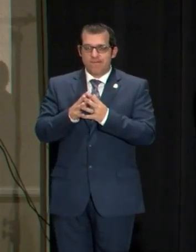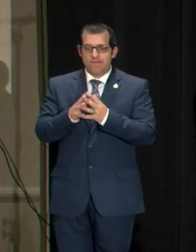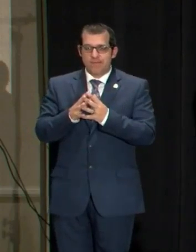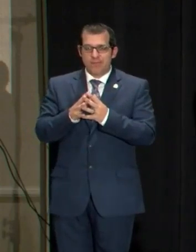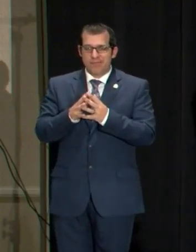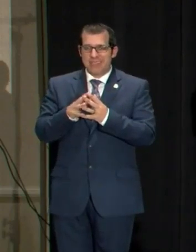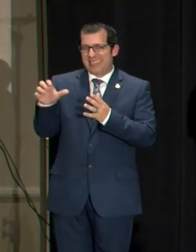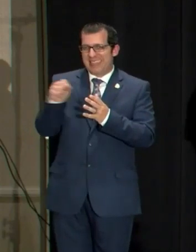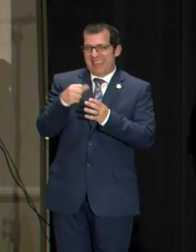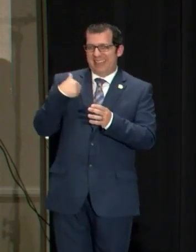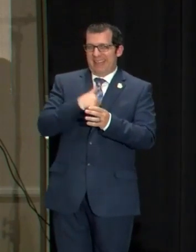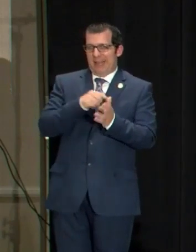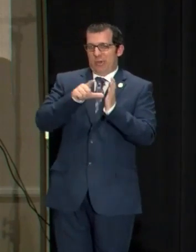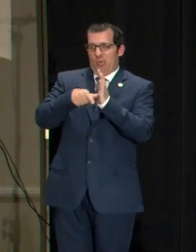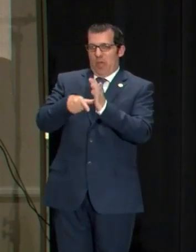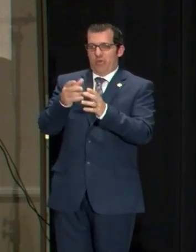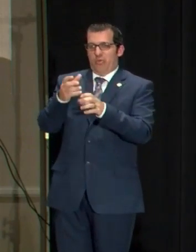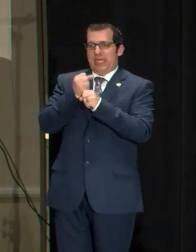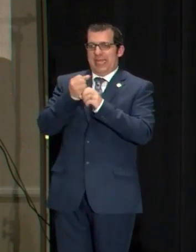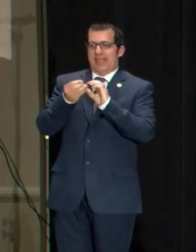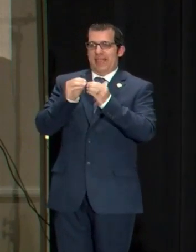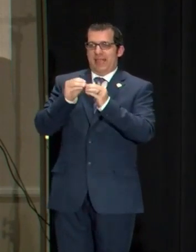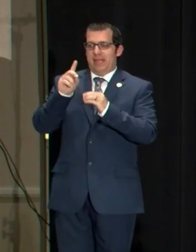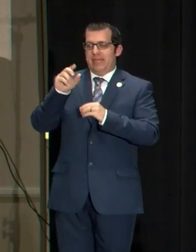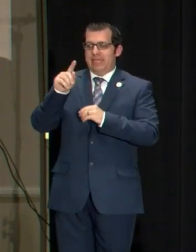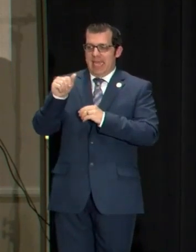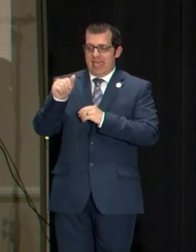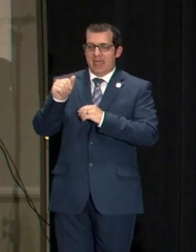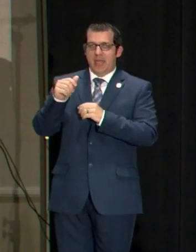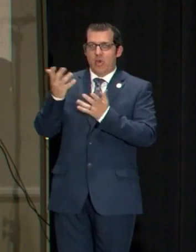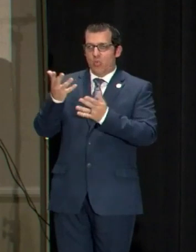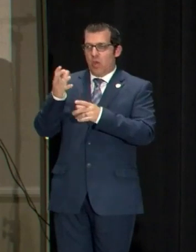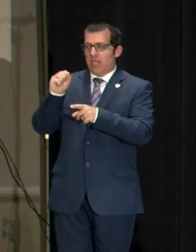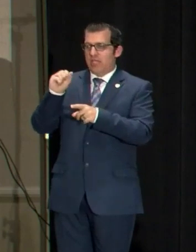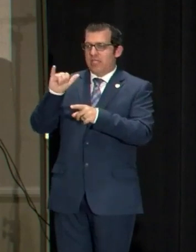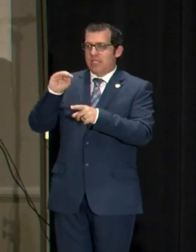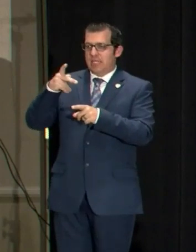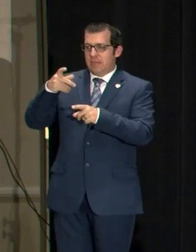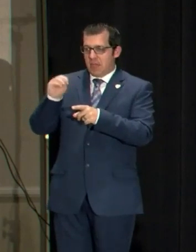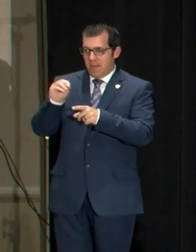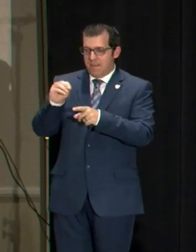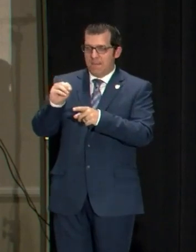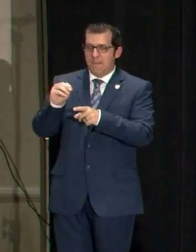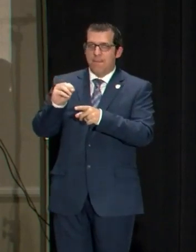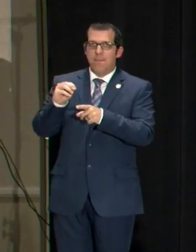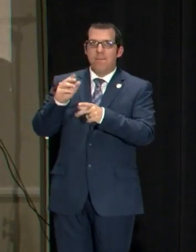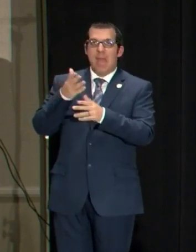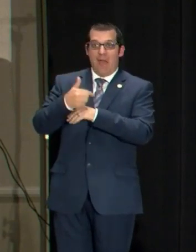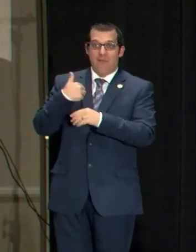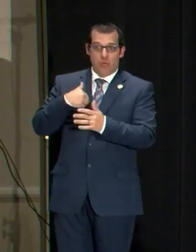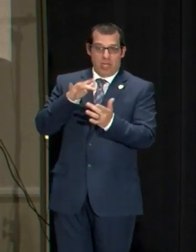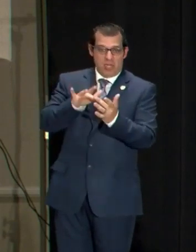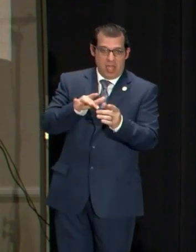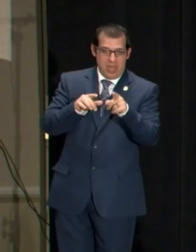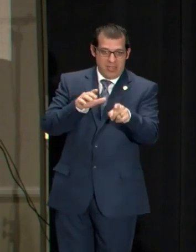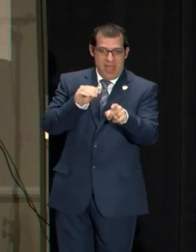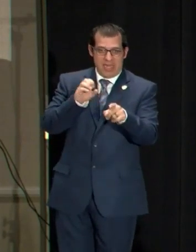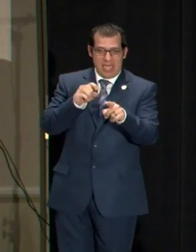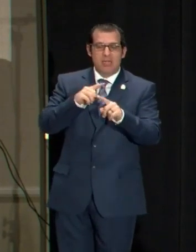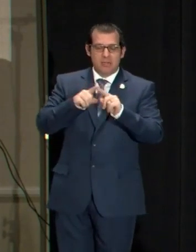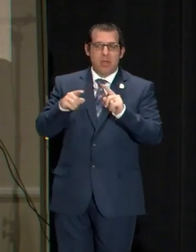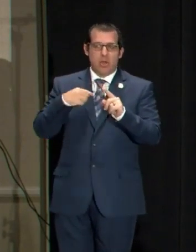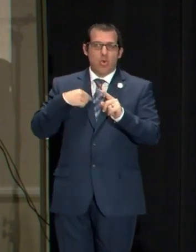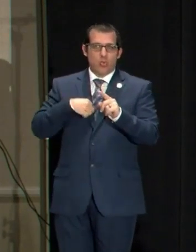it takes us a little while to get the data back on symptoms after we contact a case, but